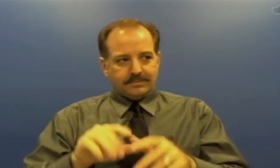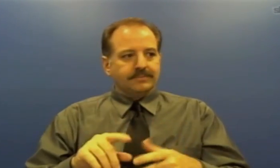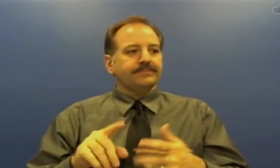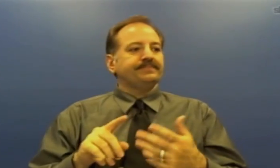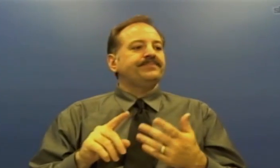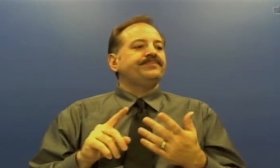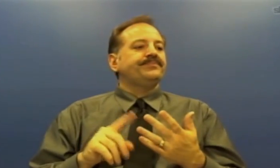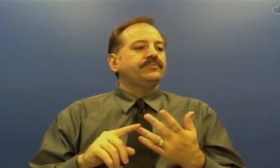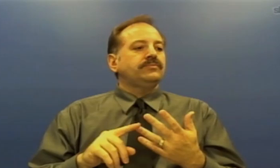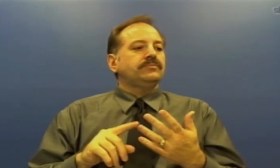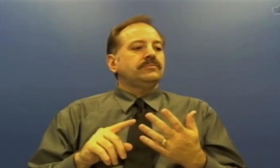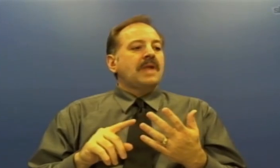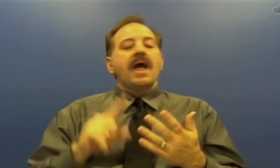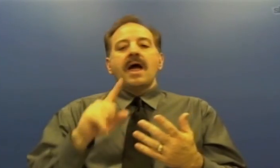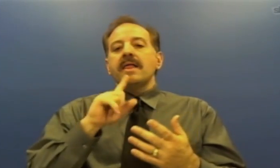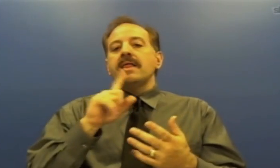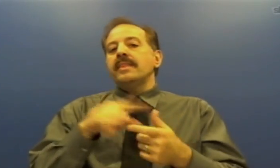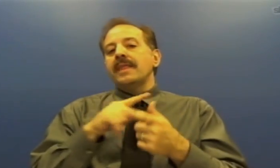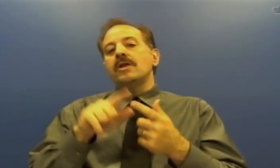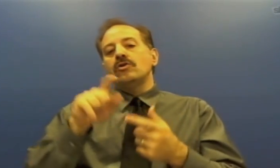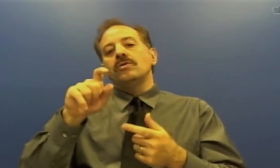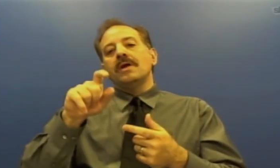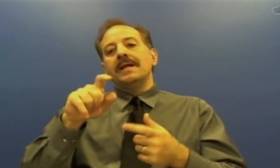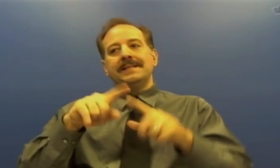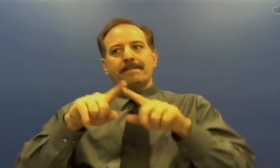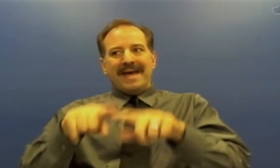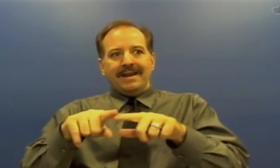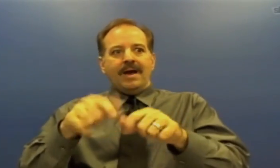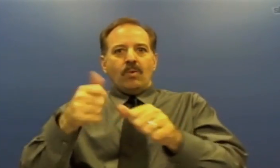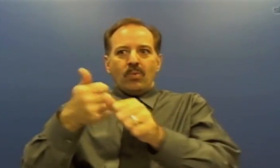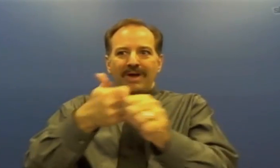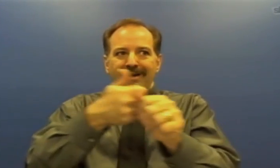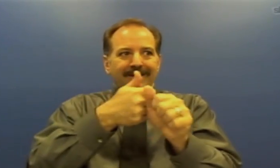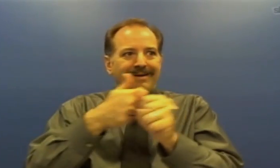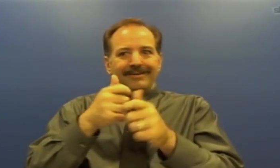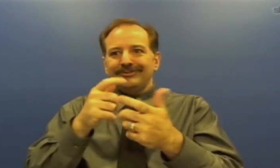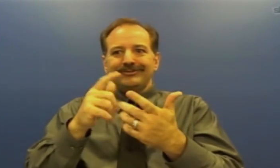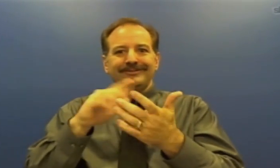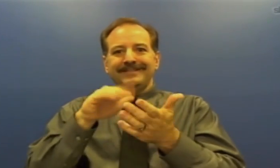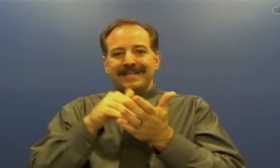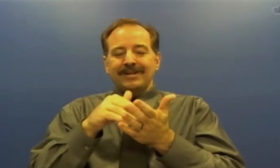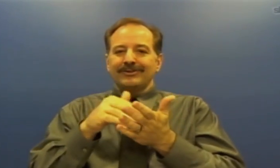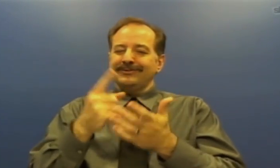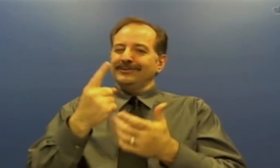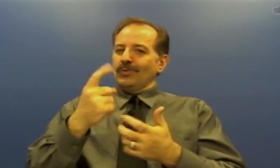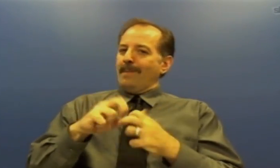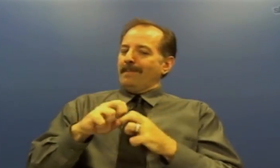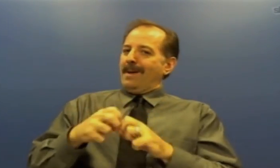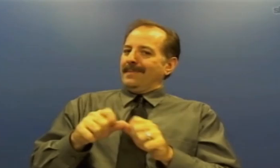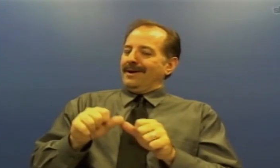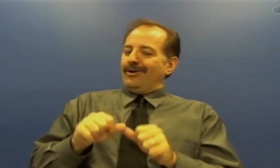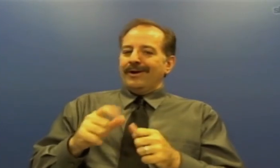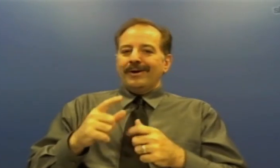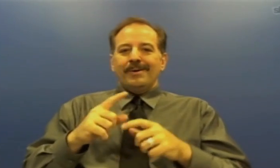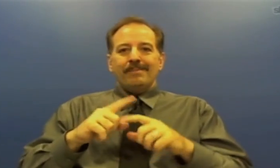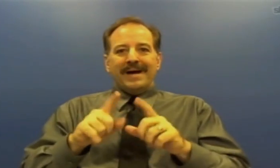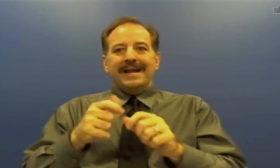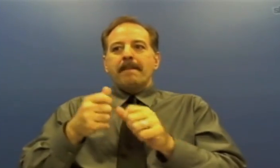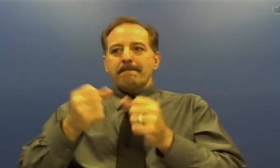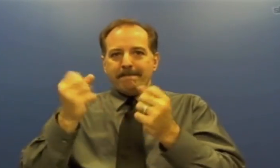picture that's being broadcasted. Another one of the criteria then also, and it depends upon which center you're working at, and this I have